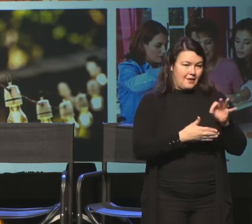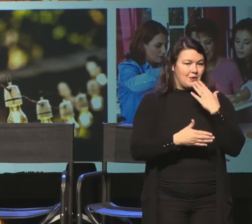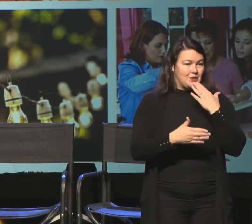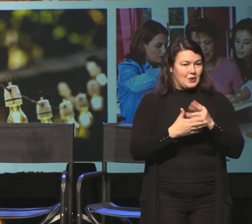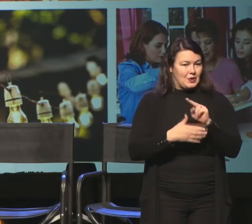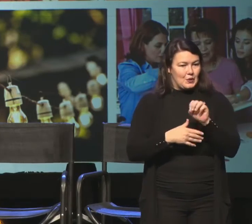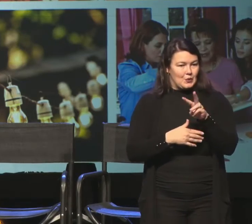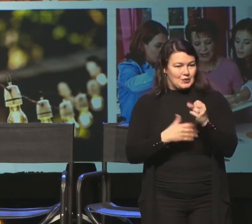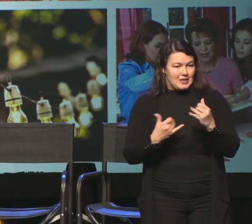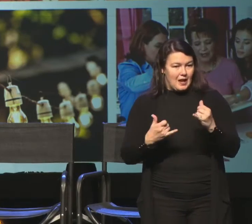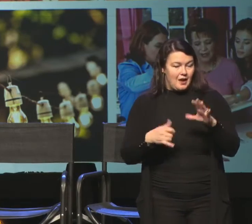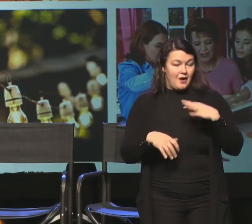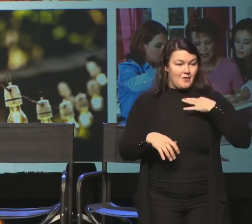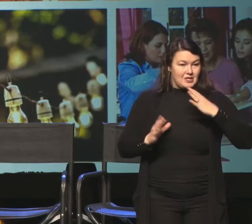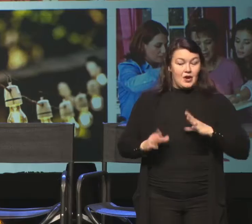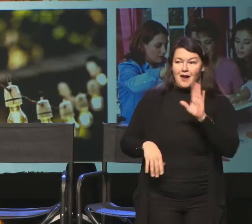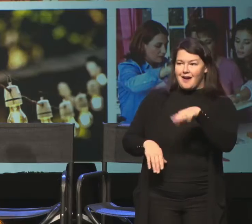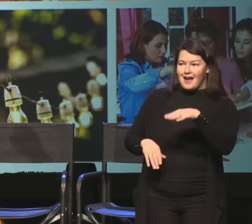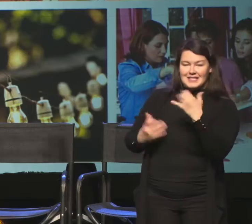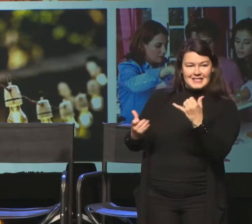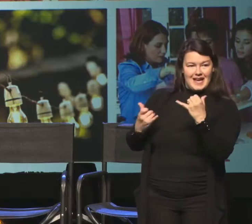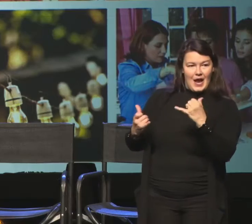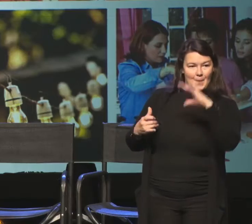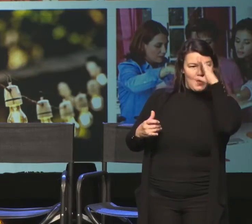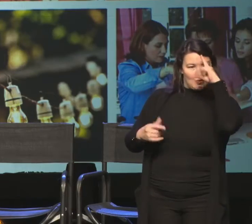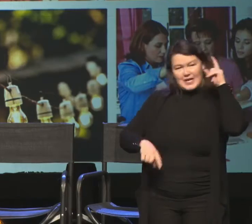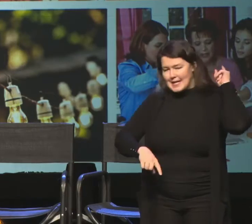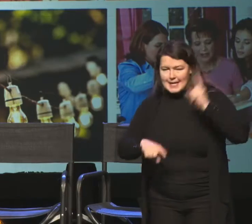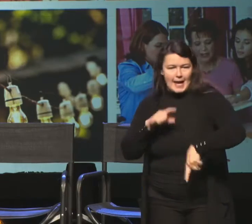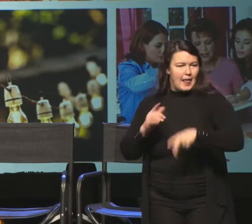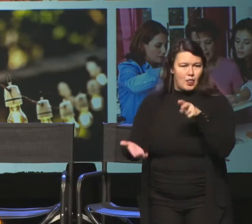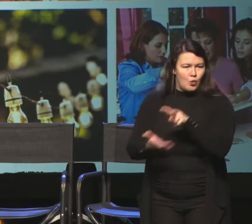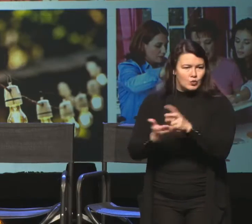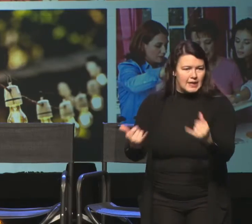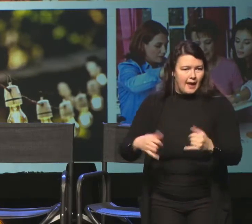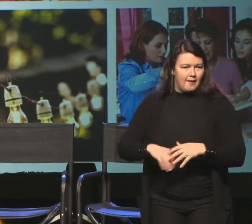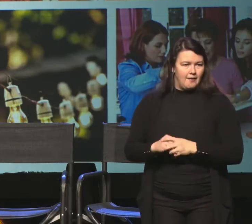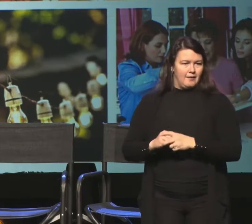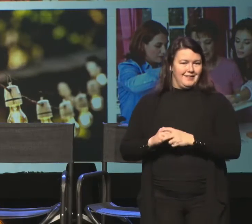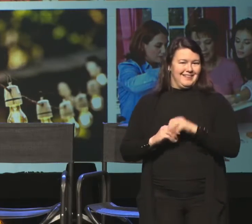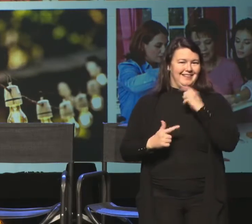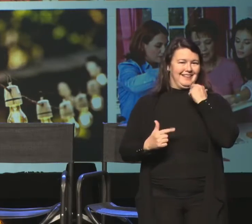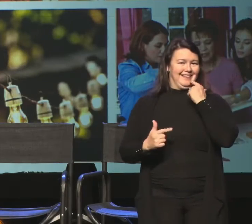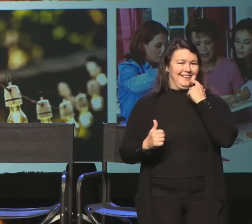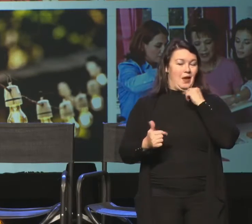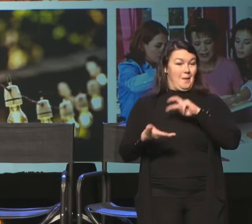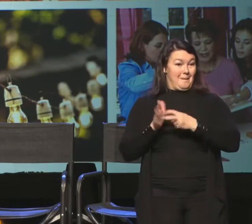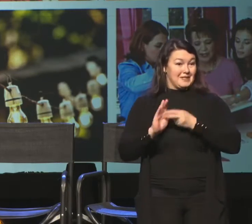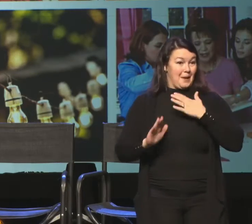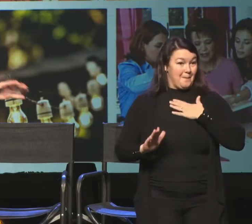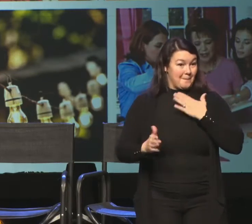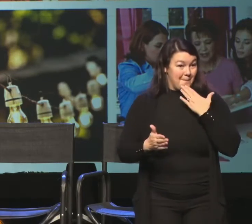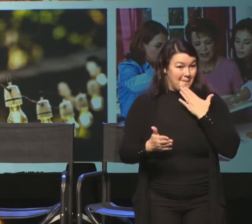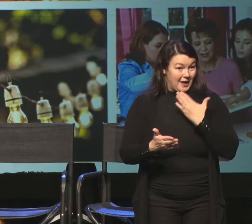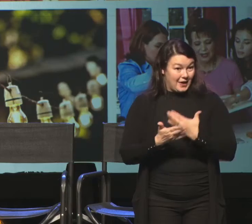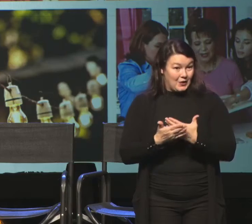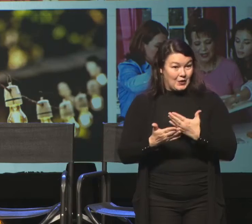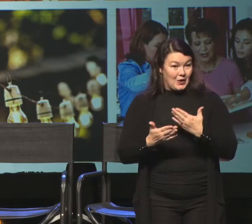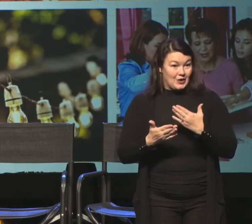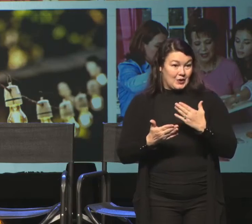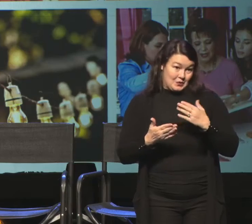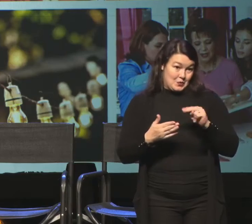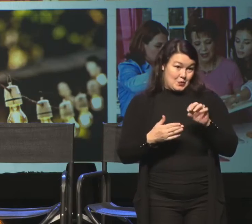volunteers said, hey, my good news is that the Broncos can't lose today, which means my good news is nobody's in a rush to